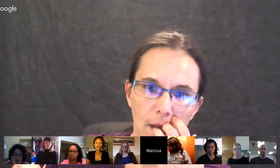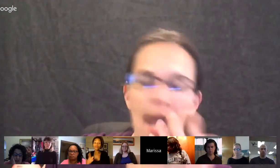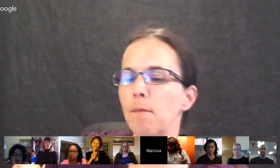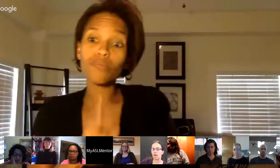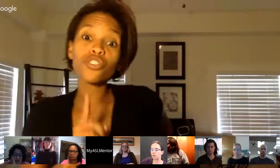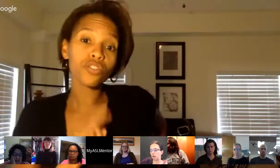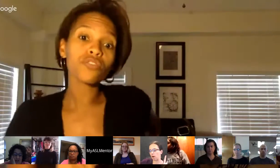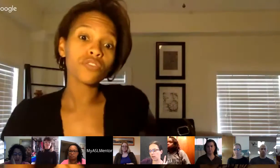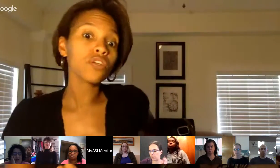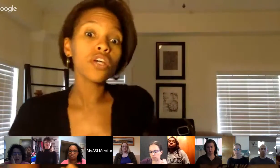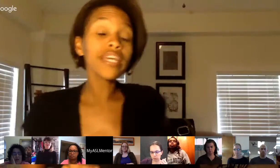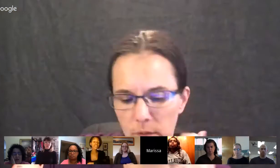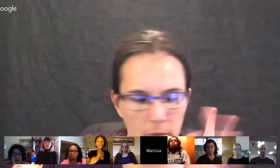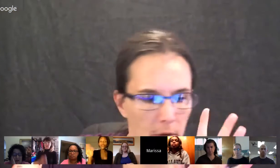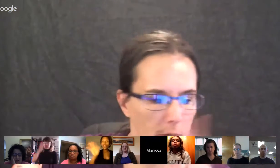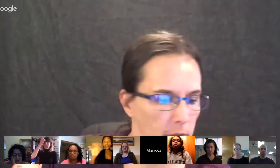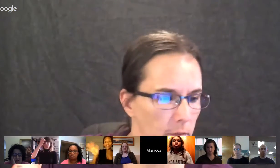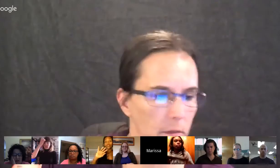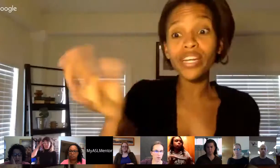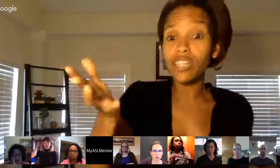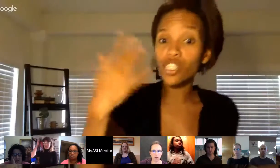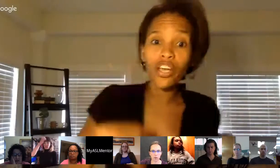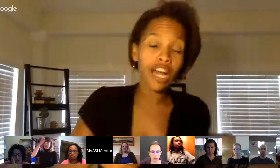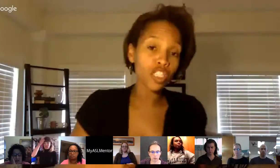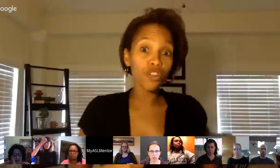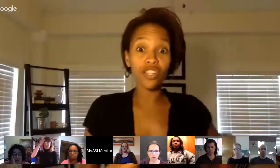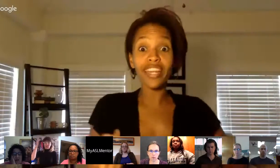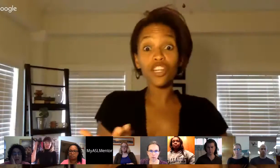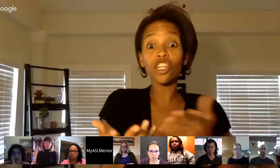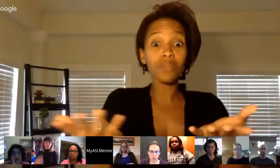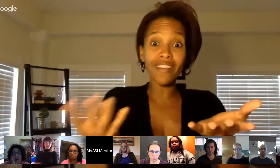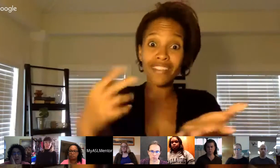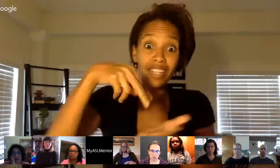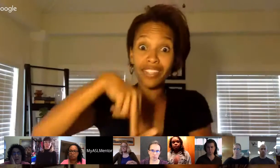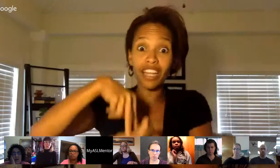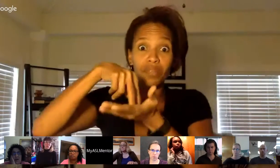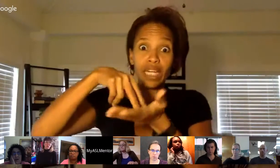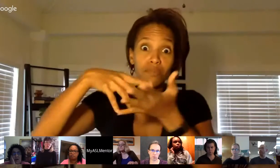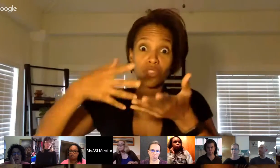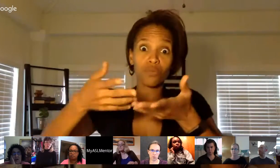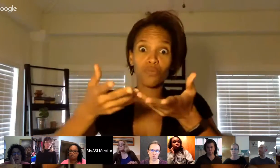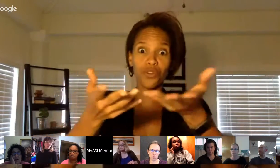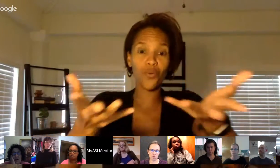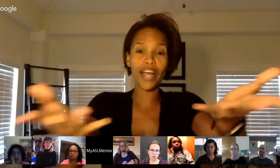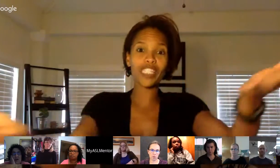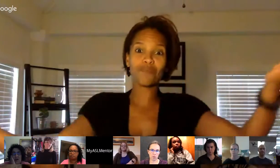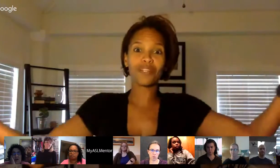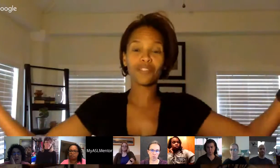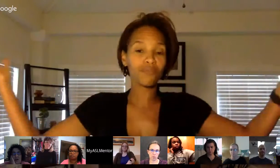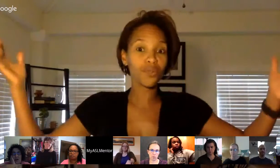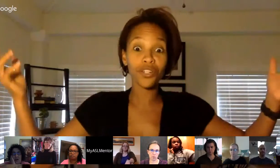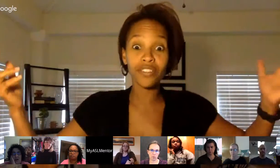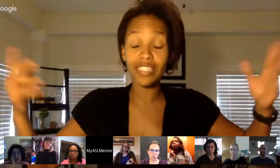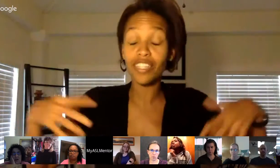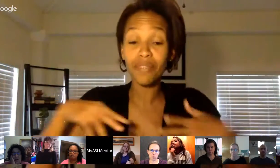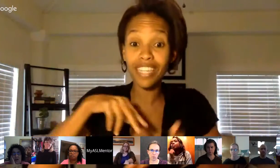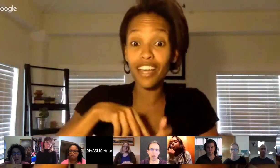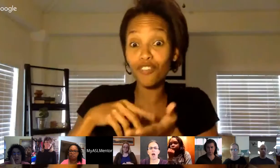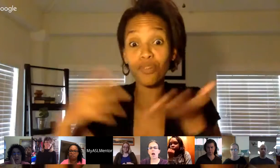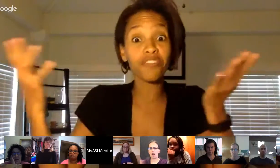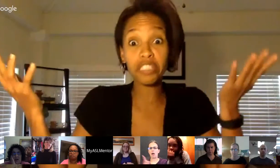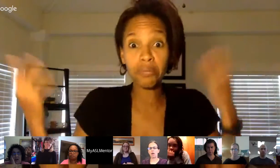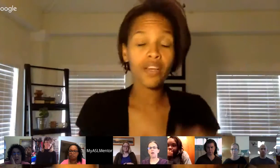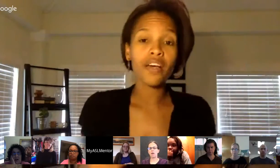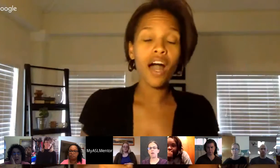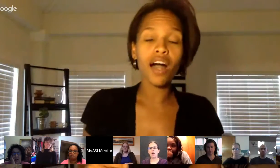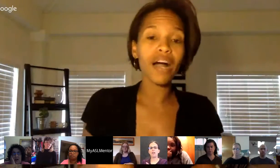So I'm sorry, I just was. No, it's a great contribution. And it could be that sign becomes the widespread word of a sign